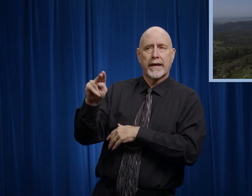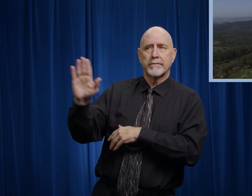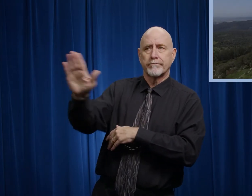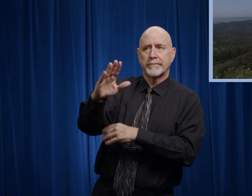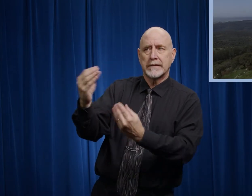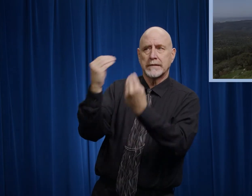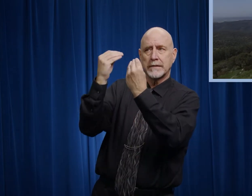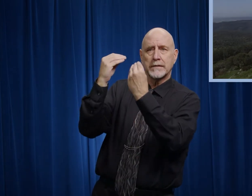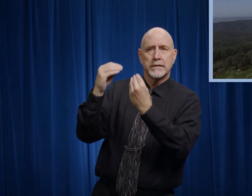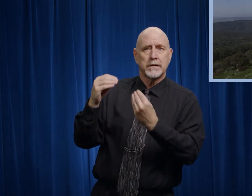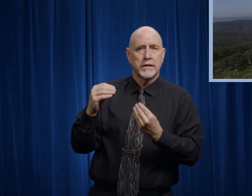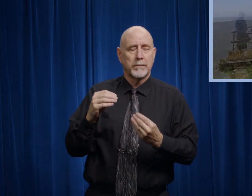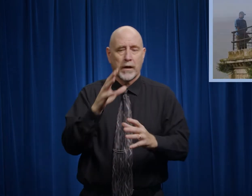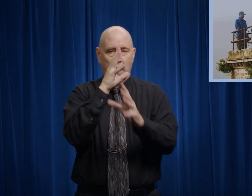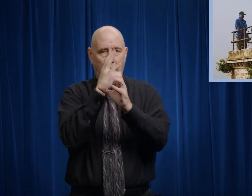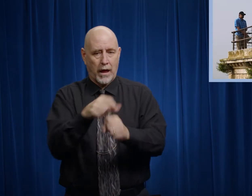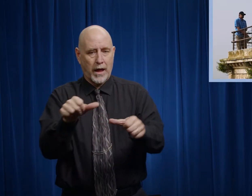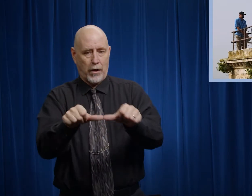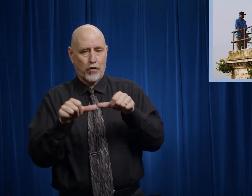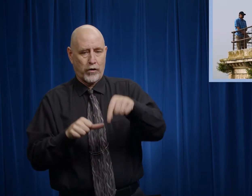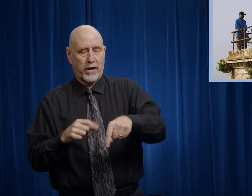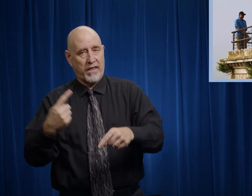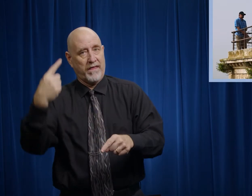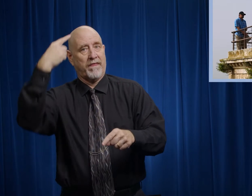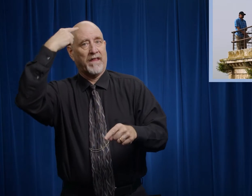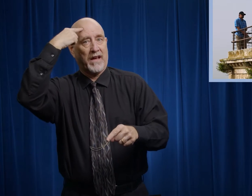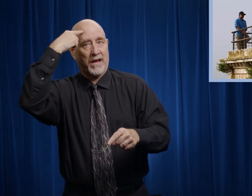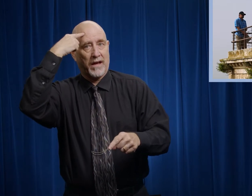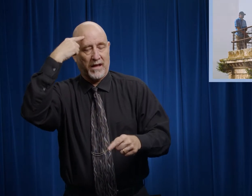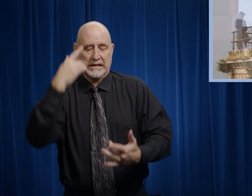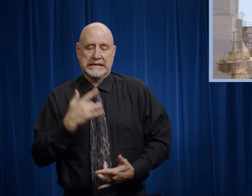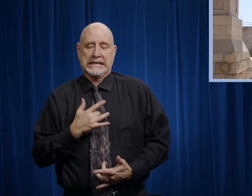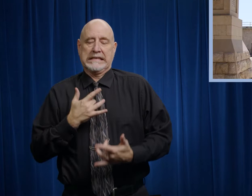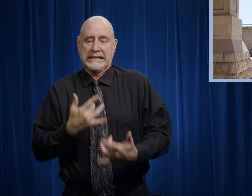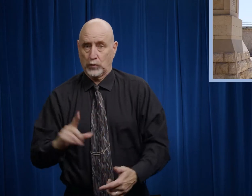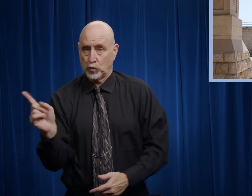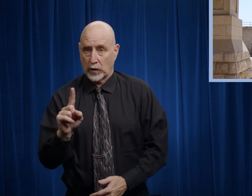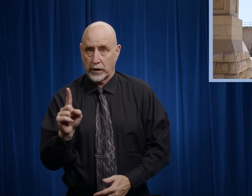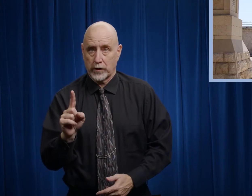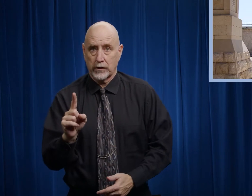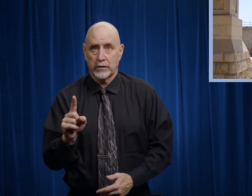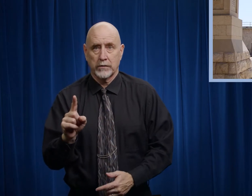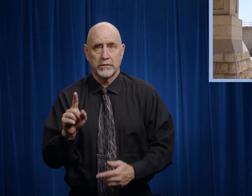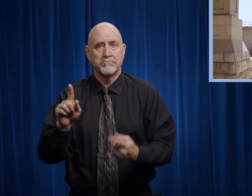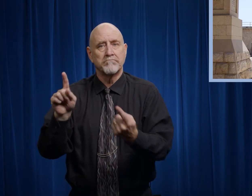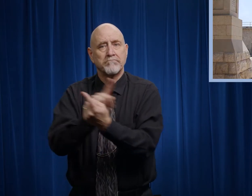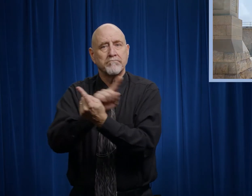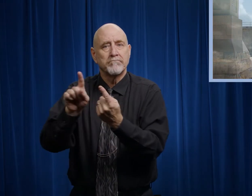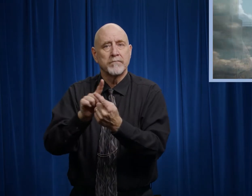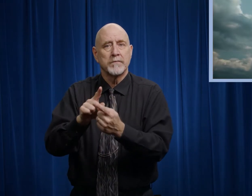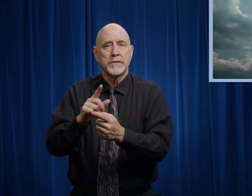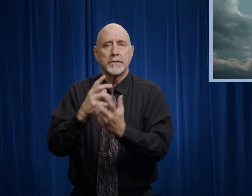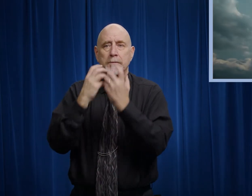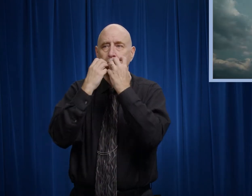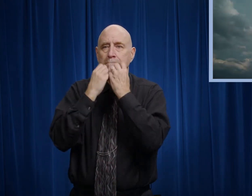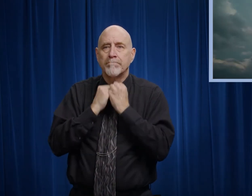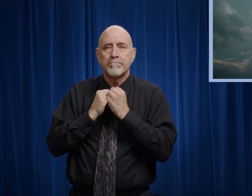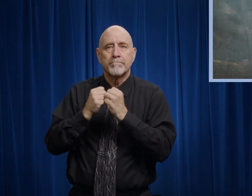well be attracted to this place, believing it to be a likely location to encounter the revered storm